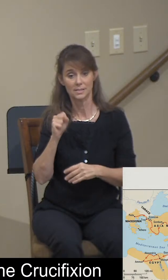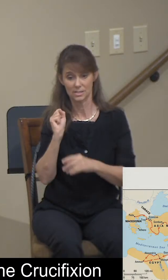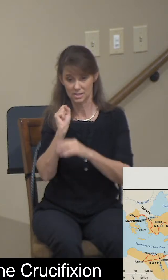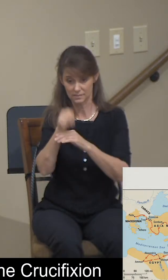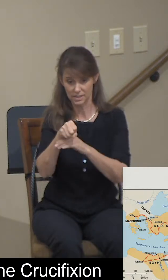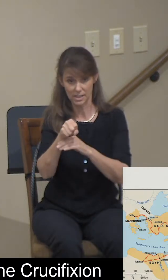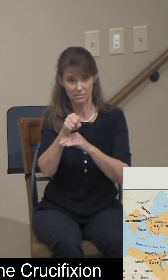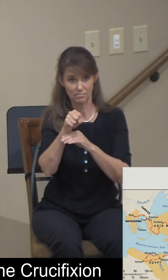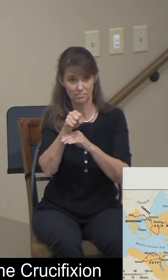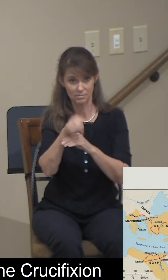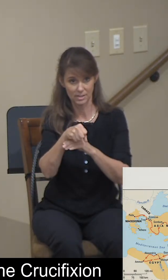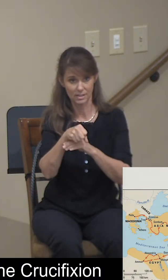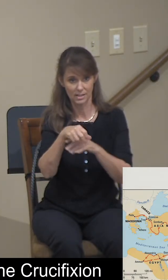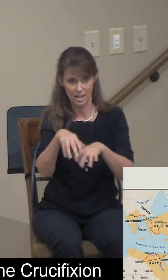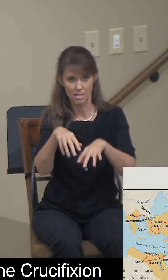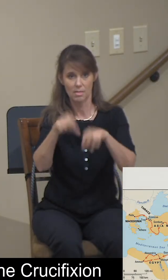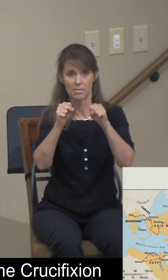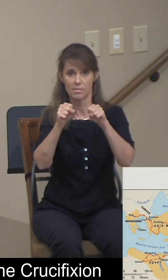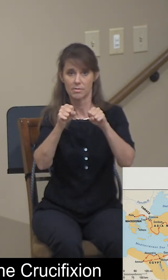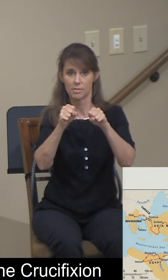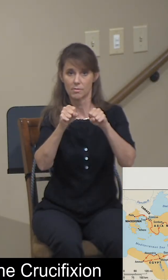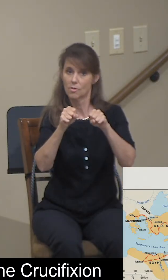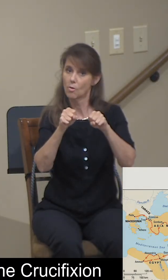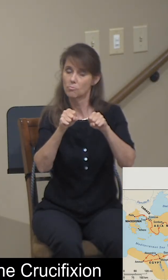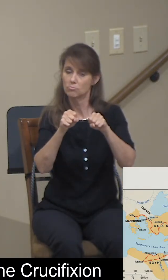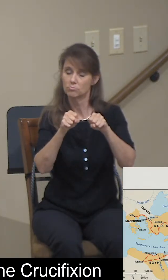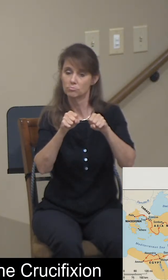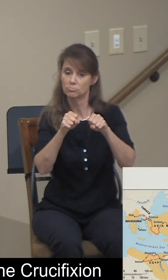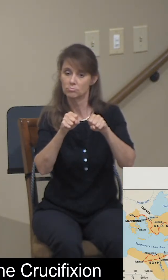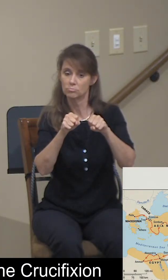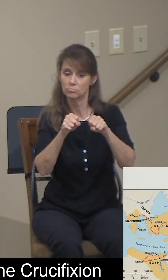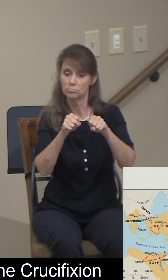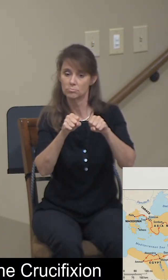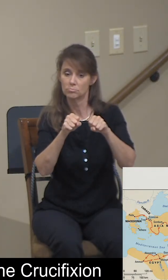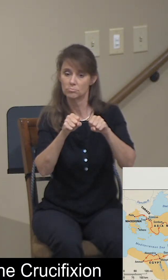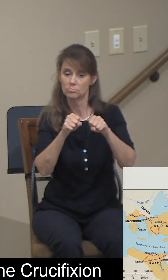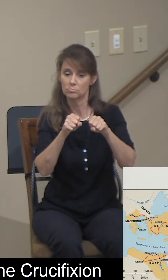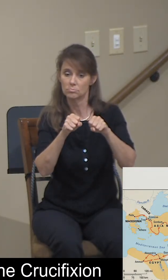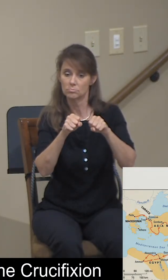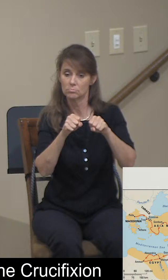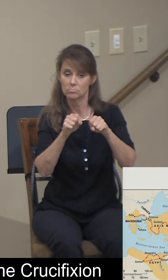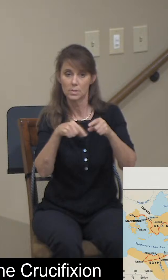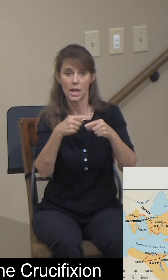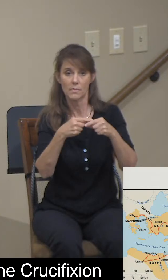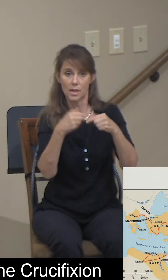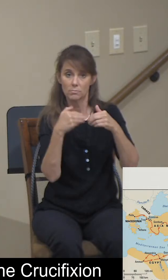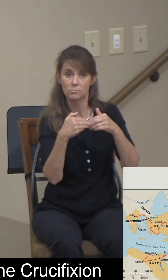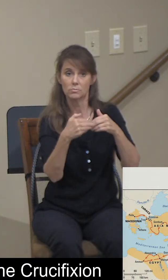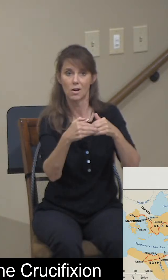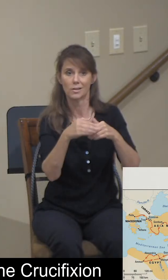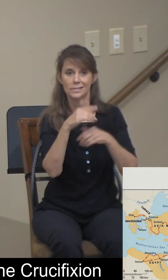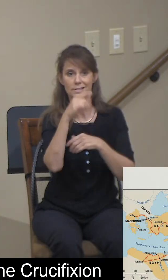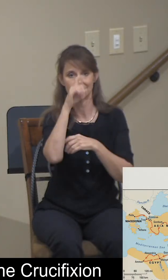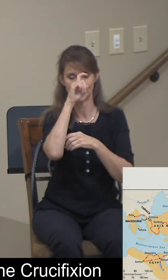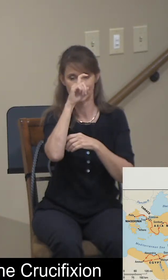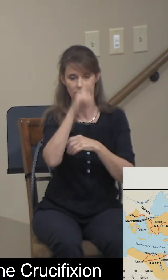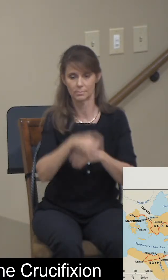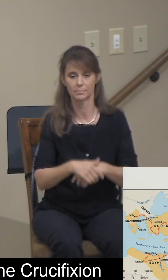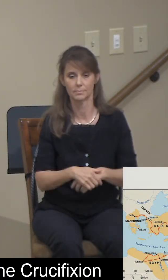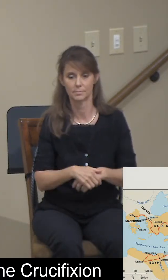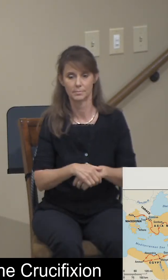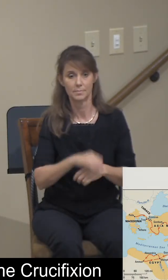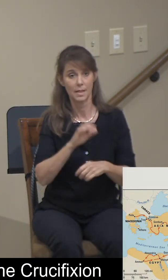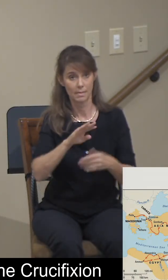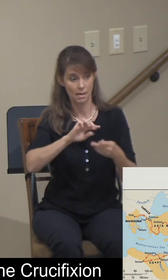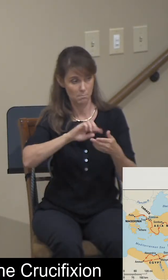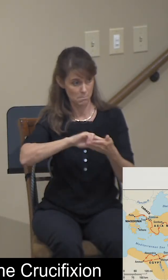his way to Egypt, as you can see shown there. And that meant that that there were established Greek cities in the